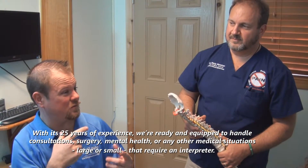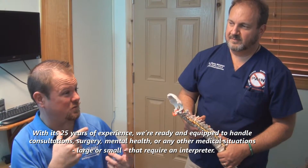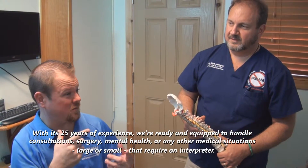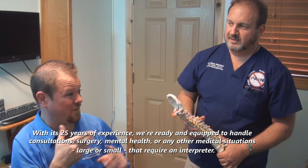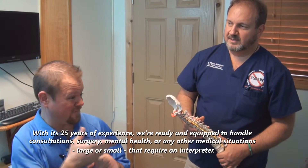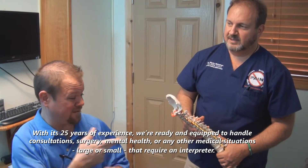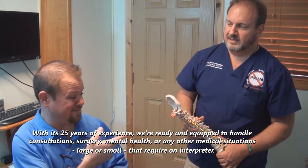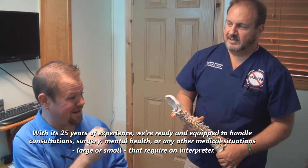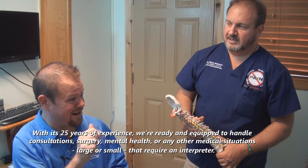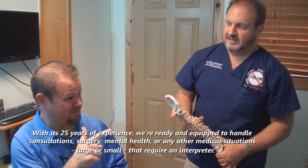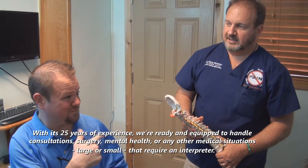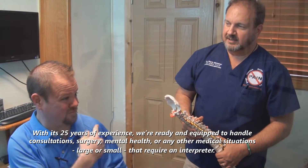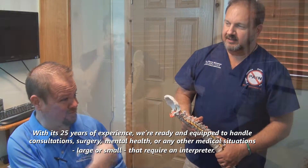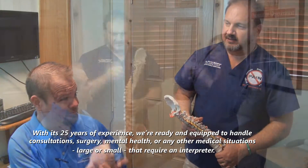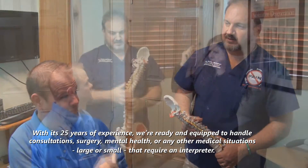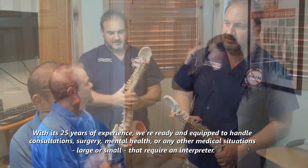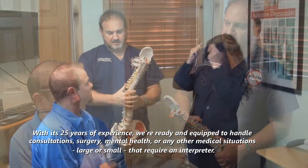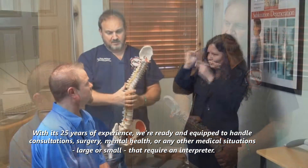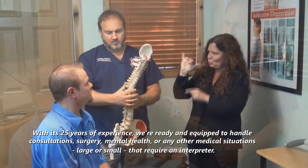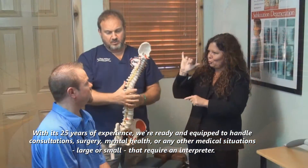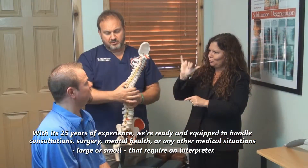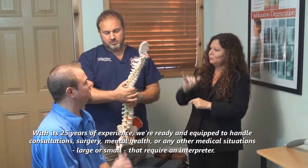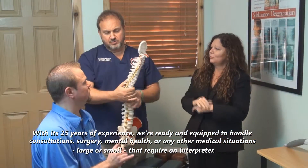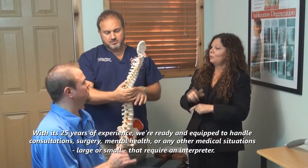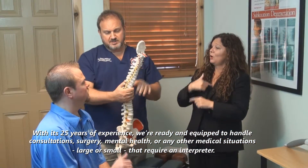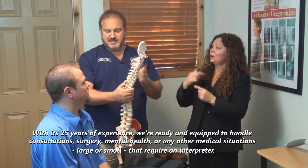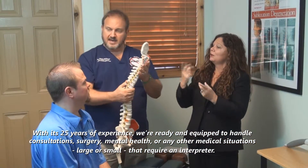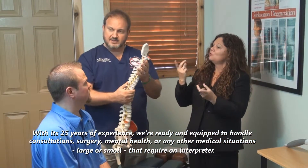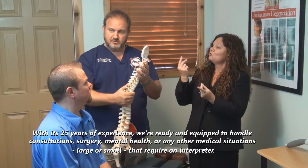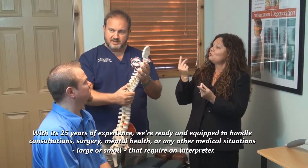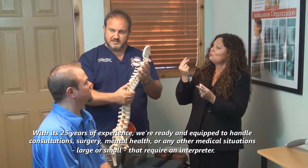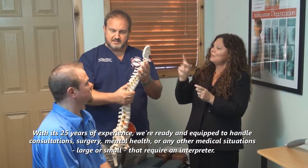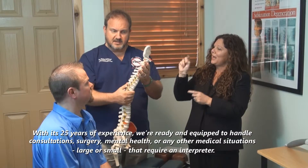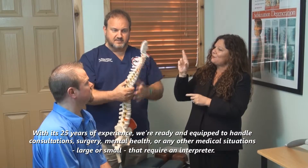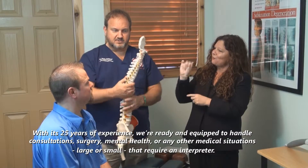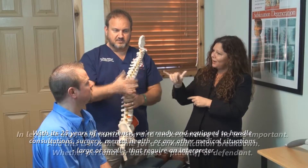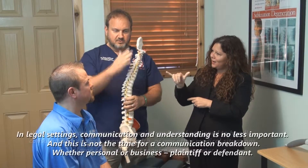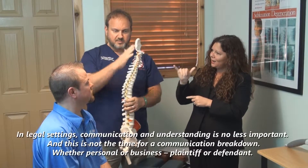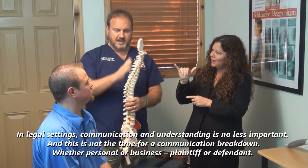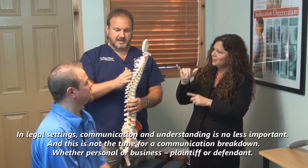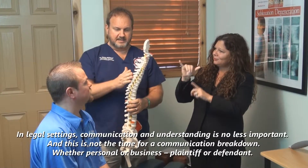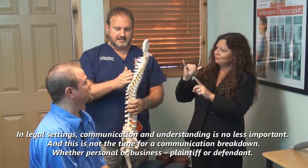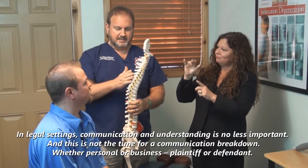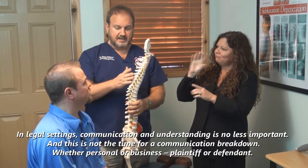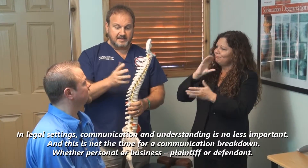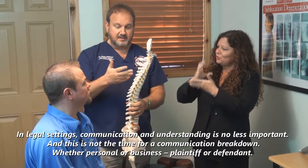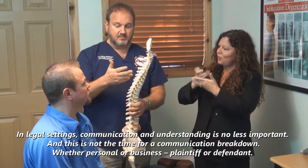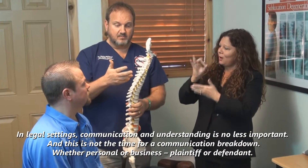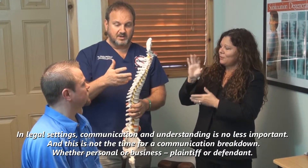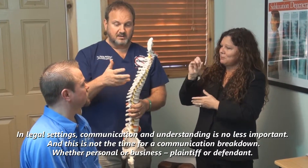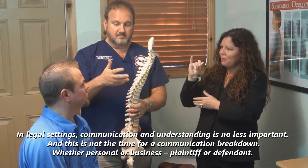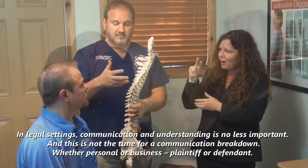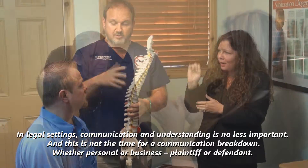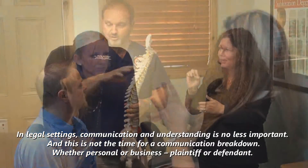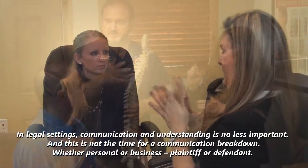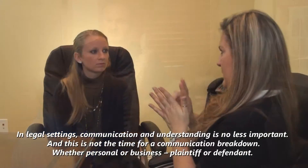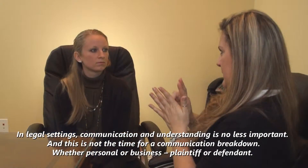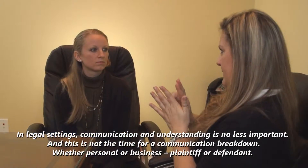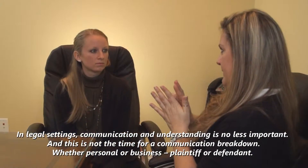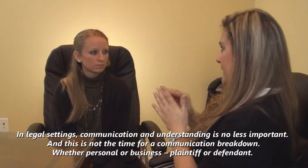or any other medical situation large or small that require an interpreter in legal settings